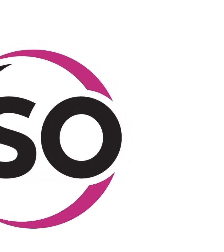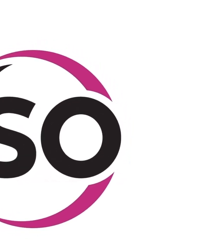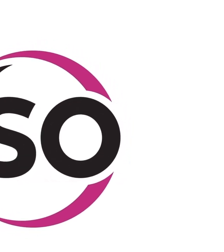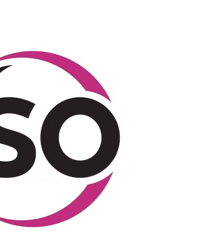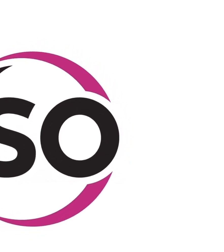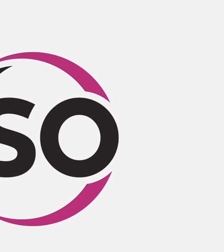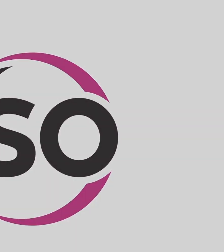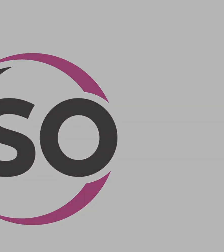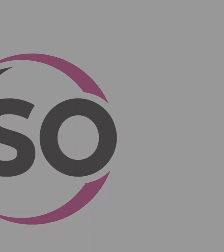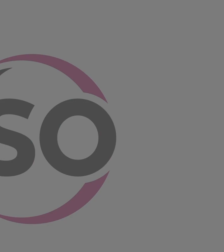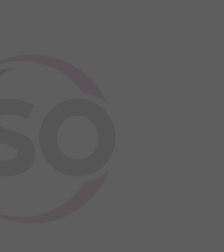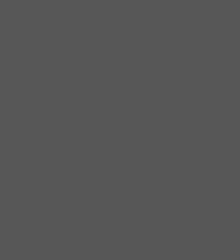VSO.